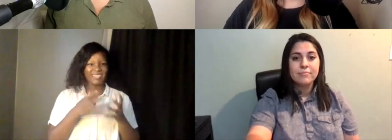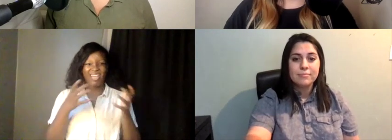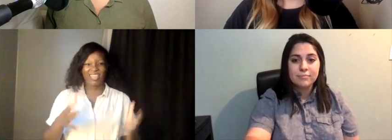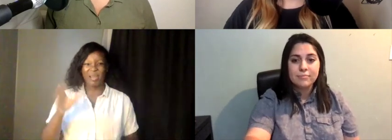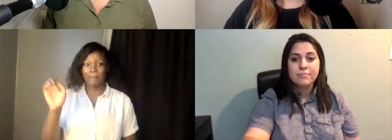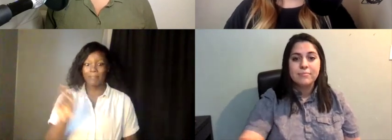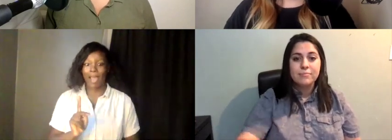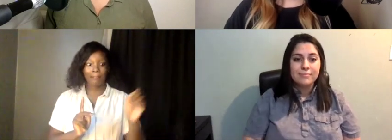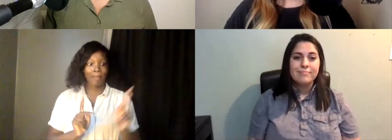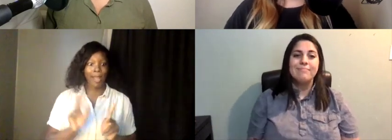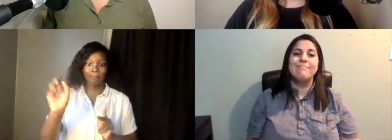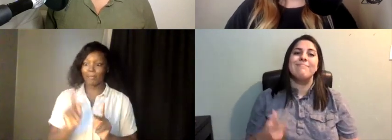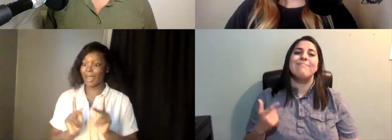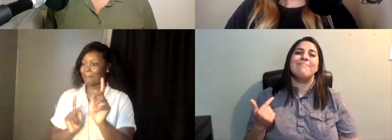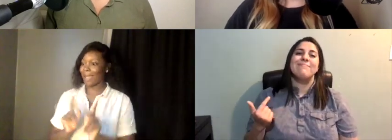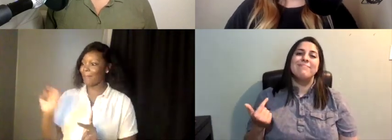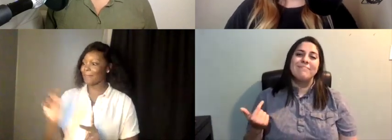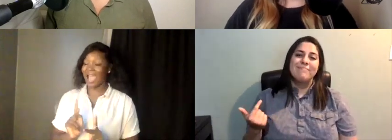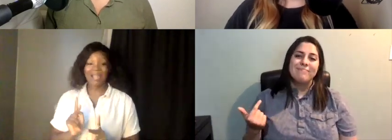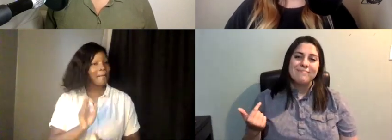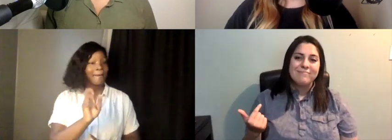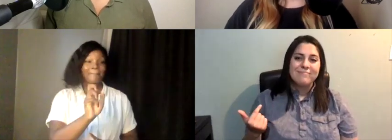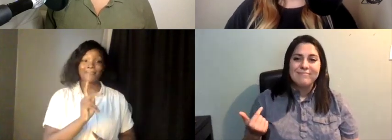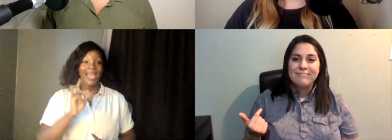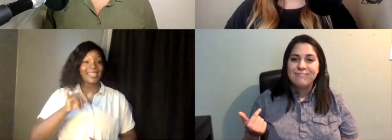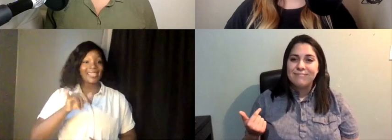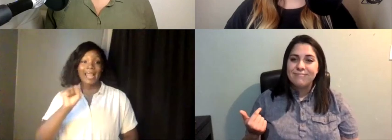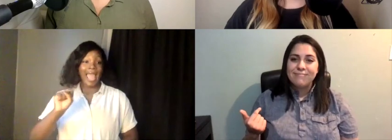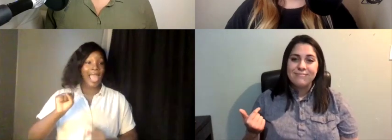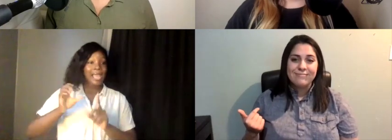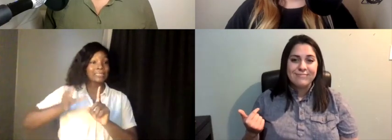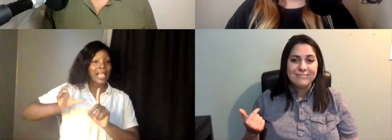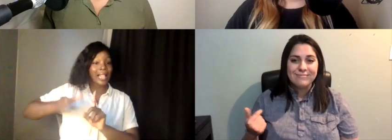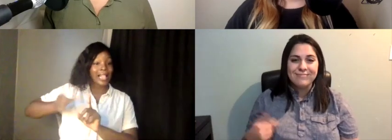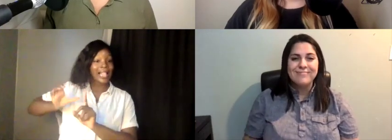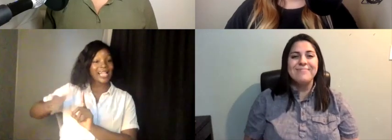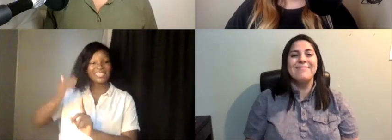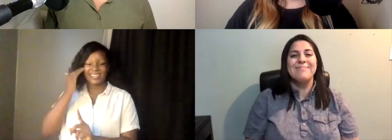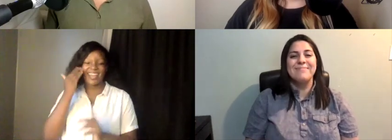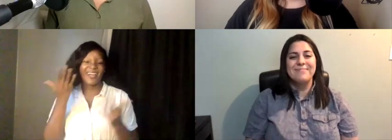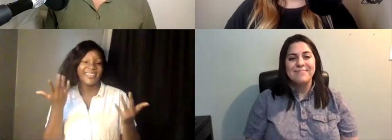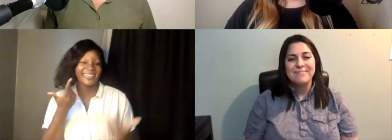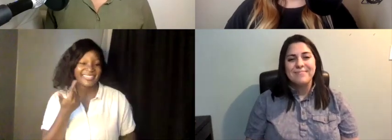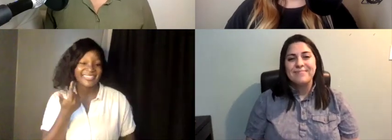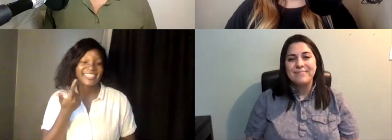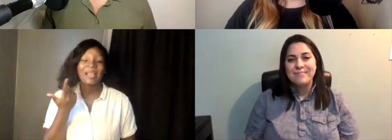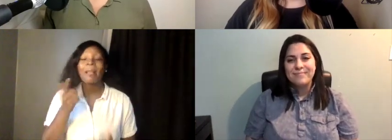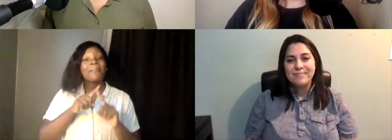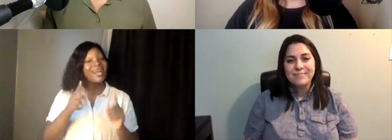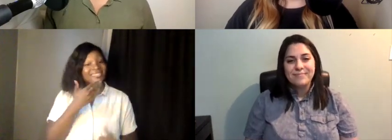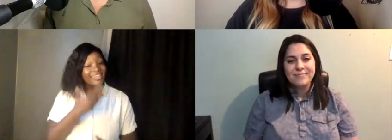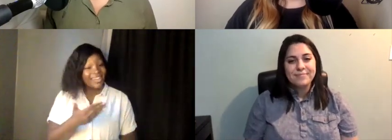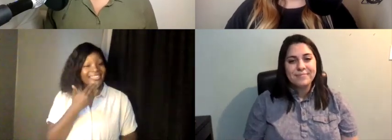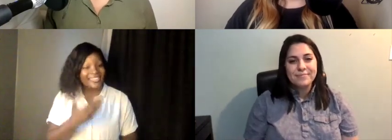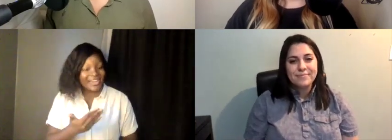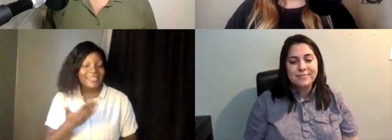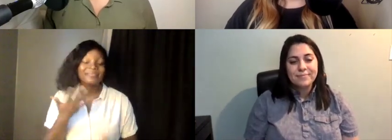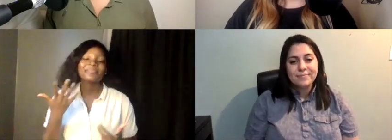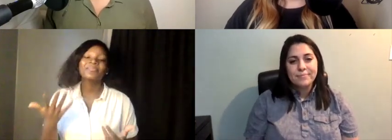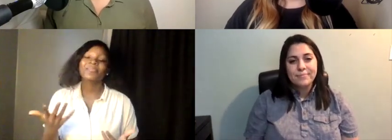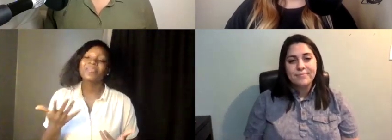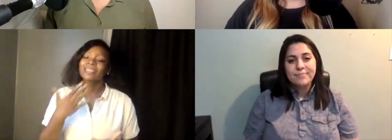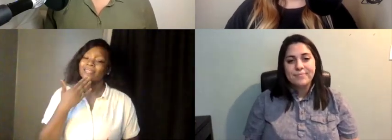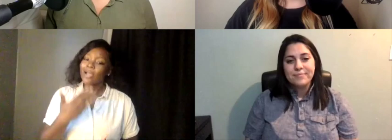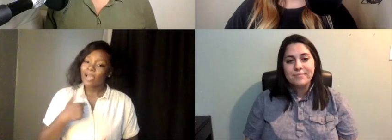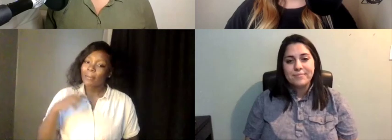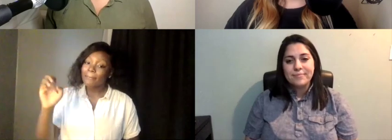Just backing that ass up, you know, all the things. it's good though, but it's good. It's good to be back.